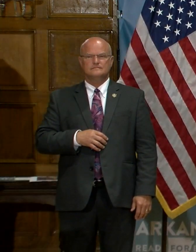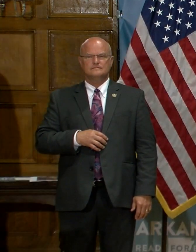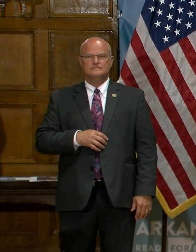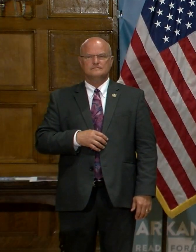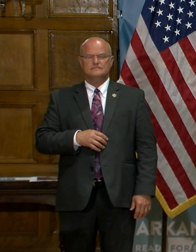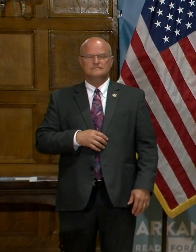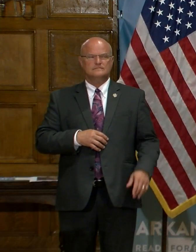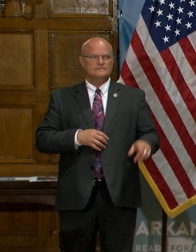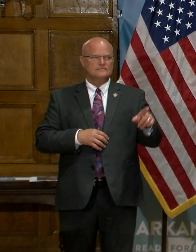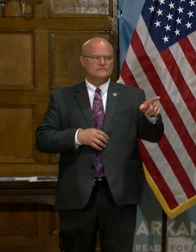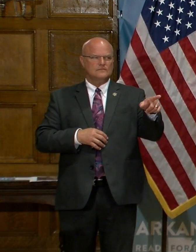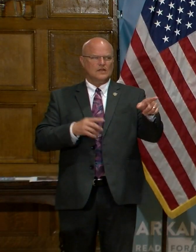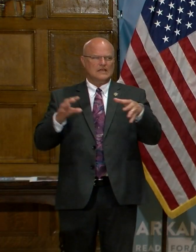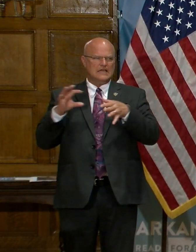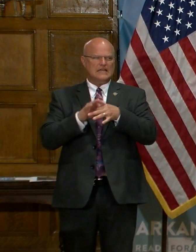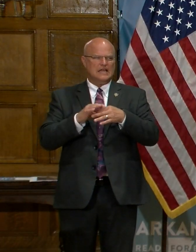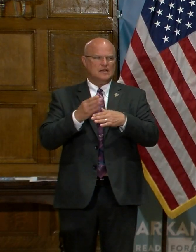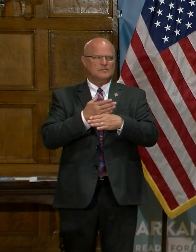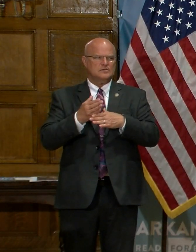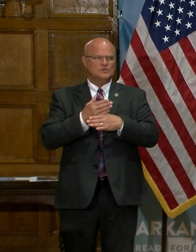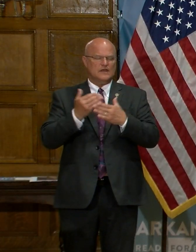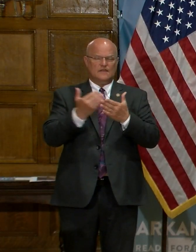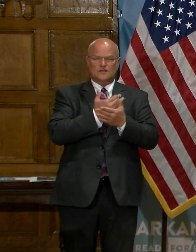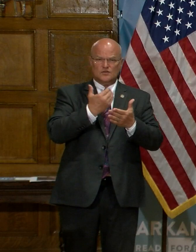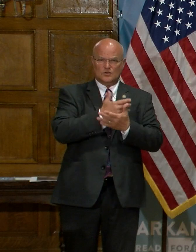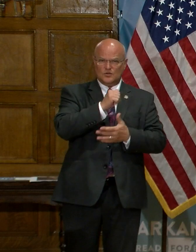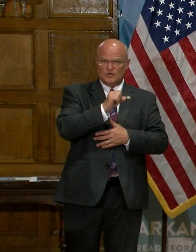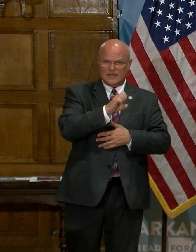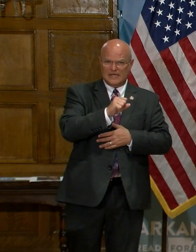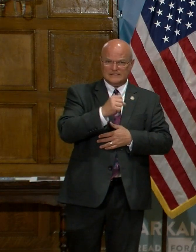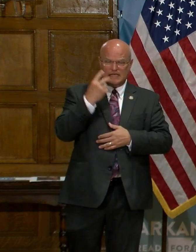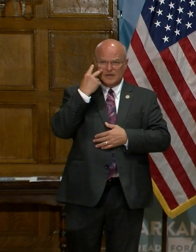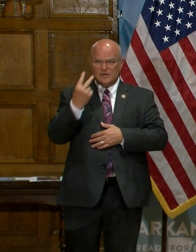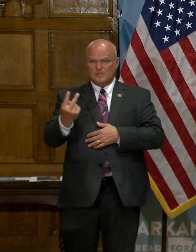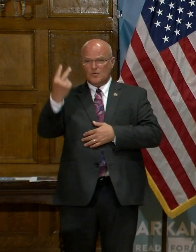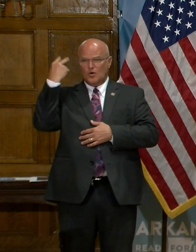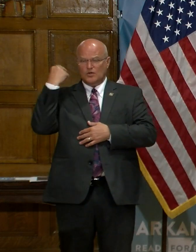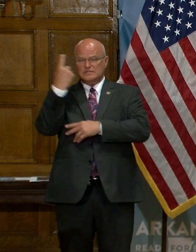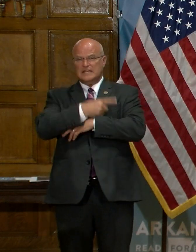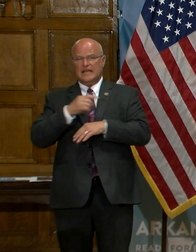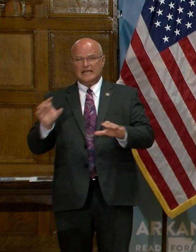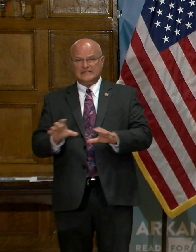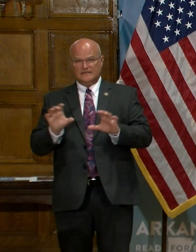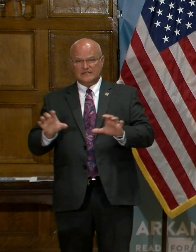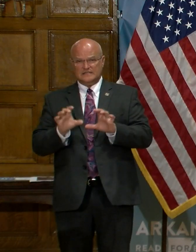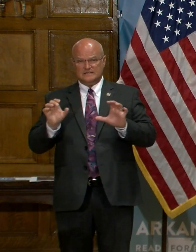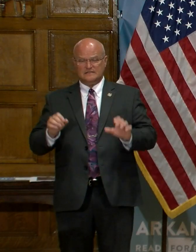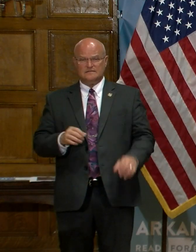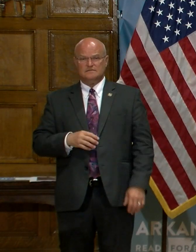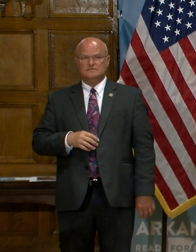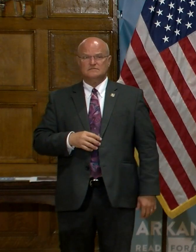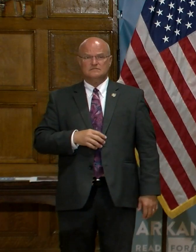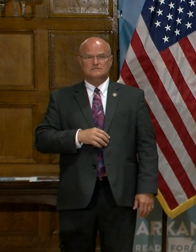Have you seen any connection between the new cases and Memorial Day activities?